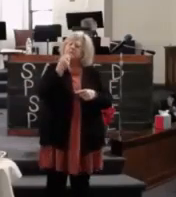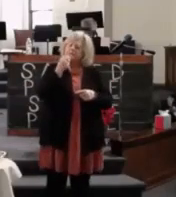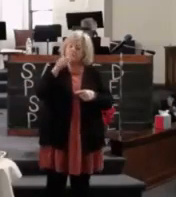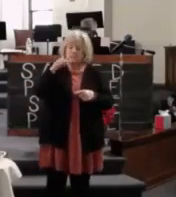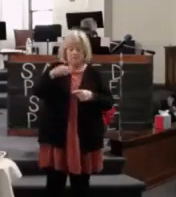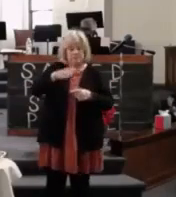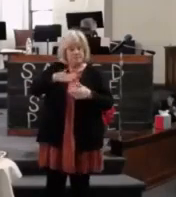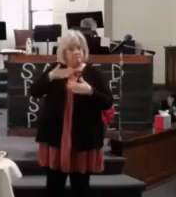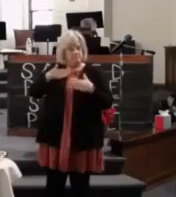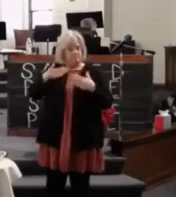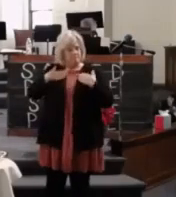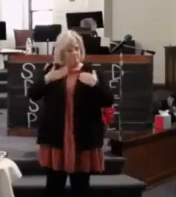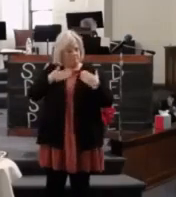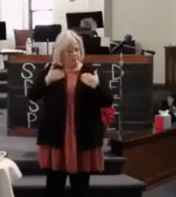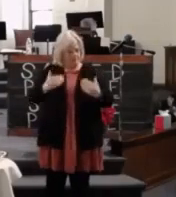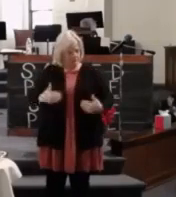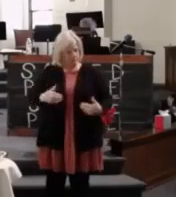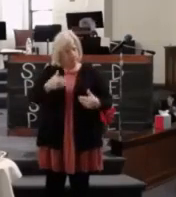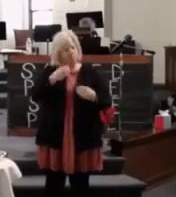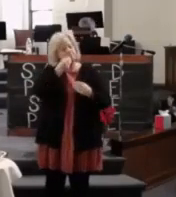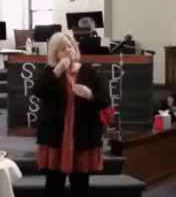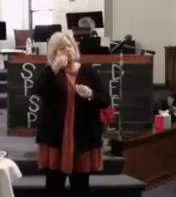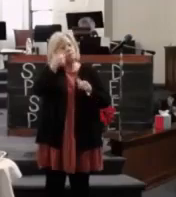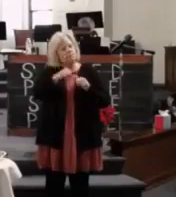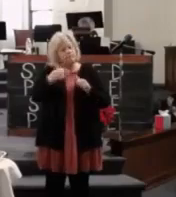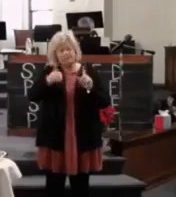body. Do this in remembrance of me."